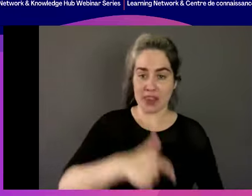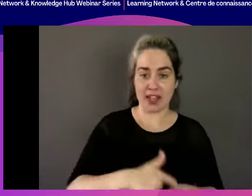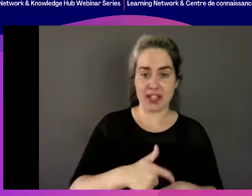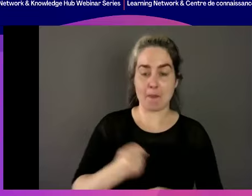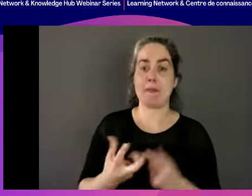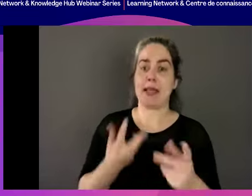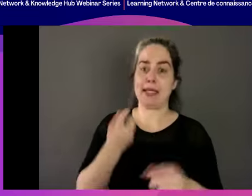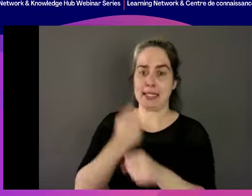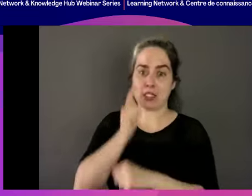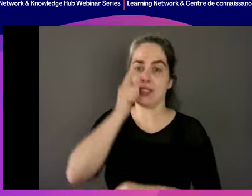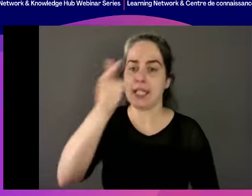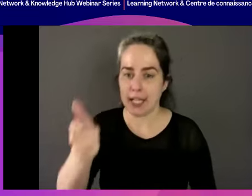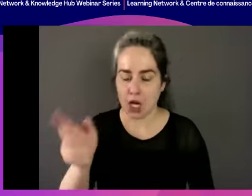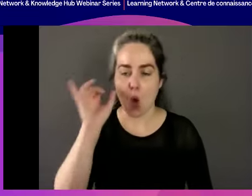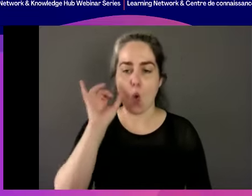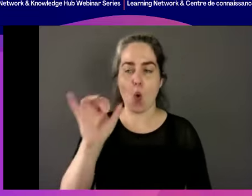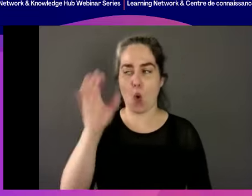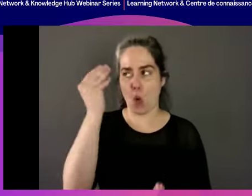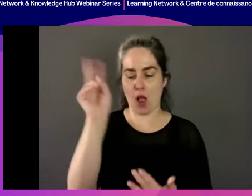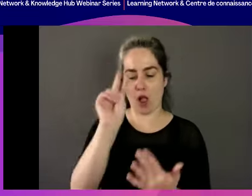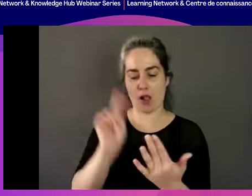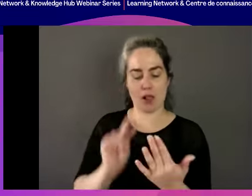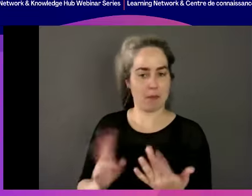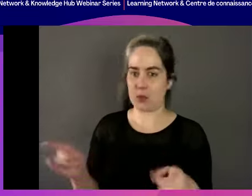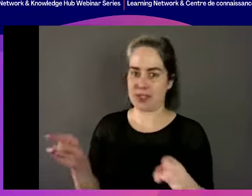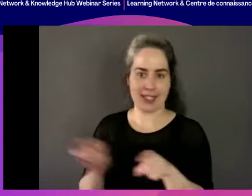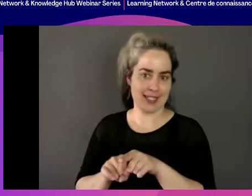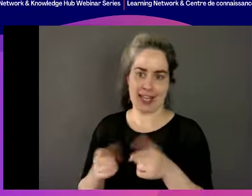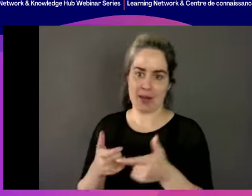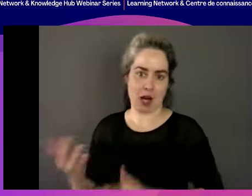just happening, but it was the same thing was happening across Canada.